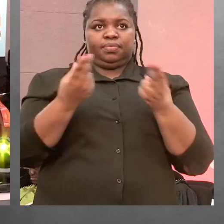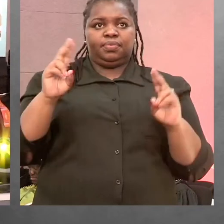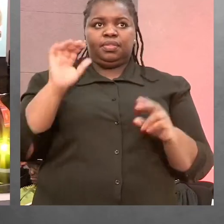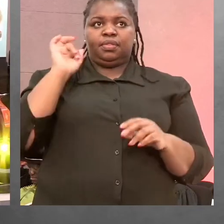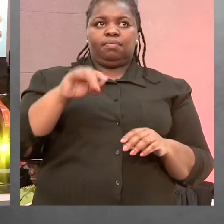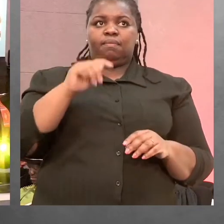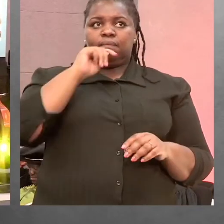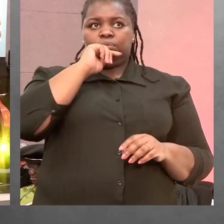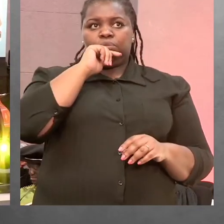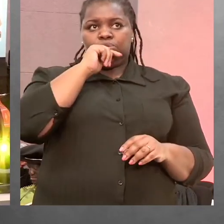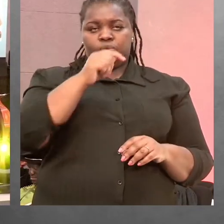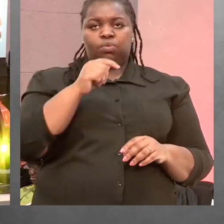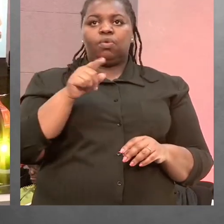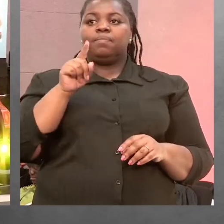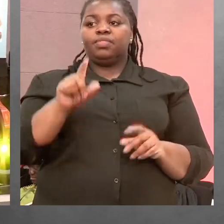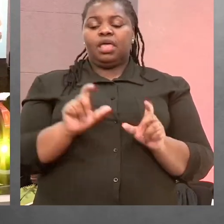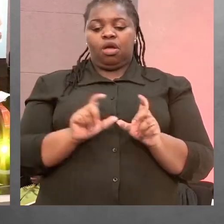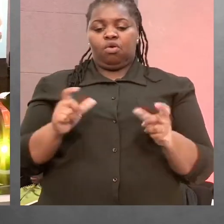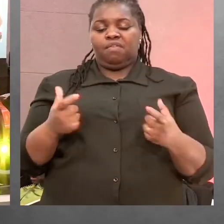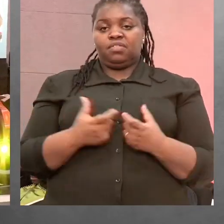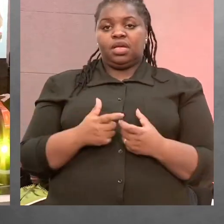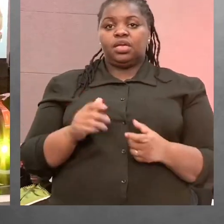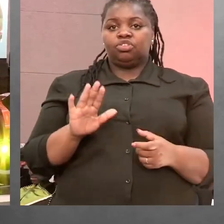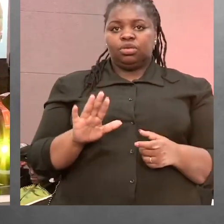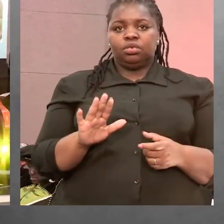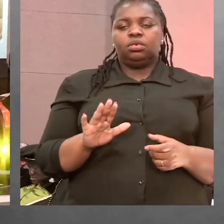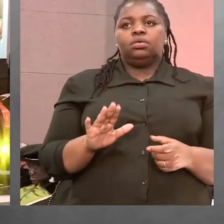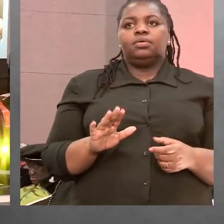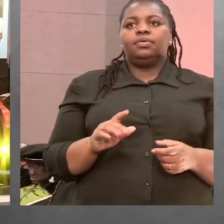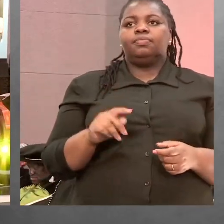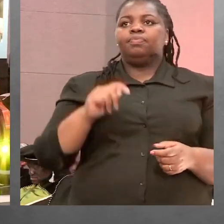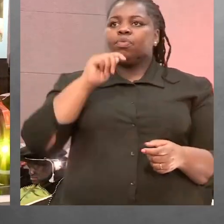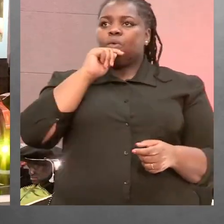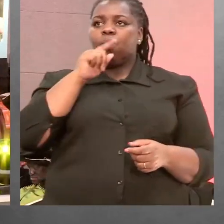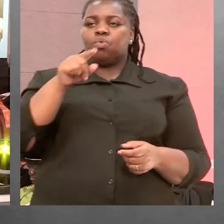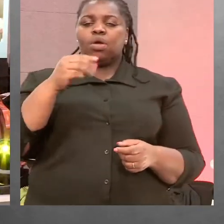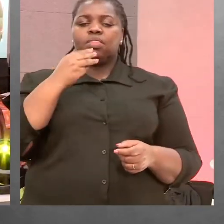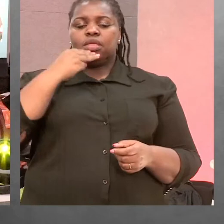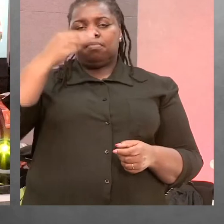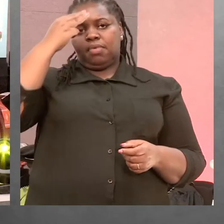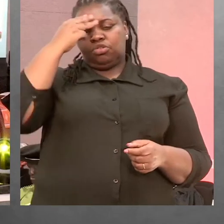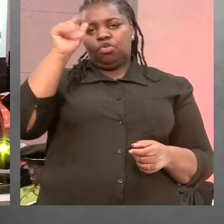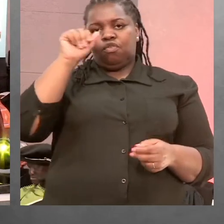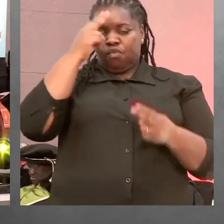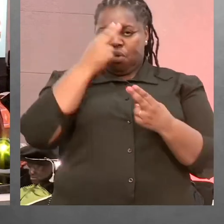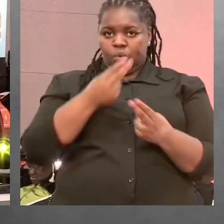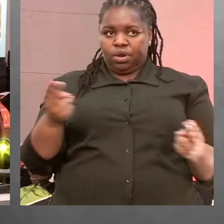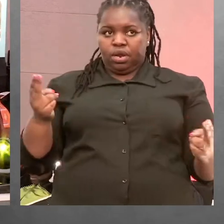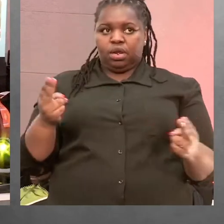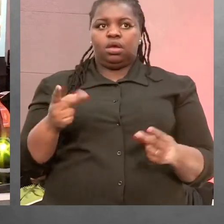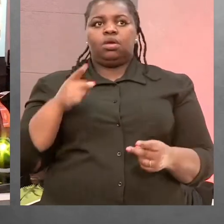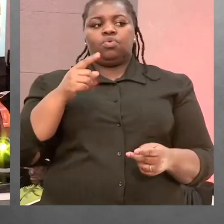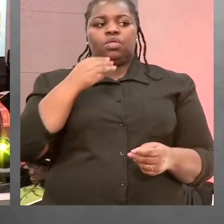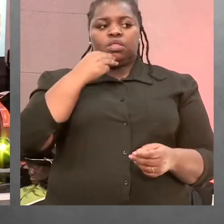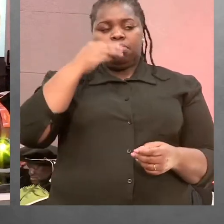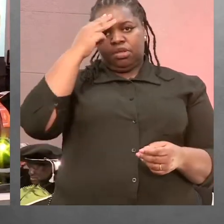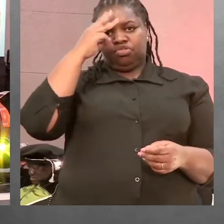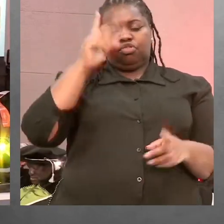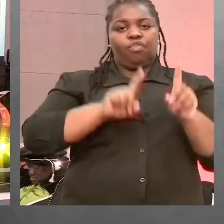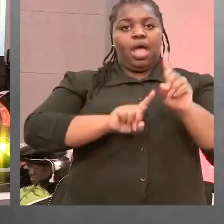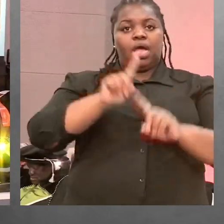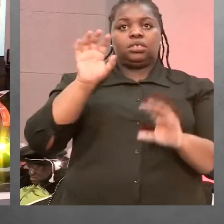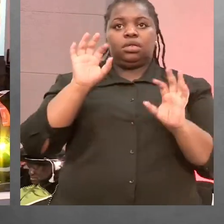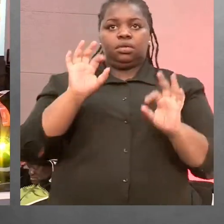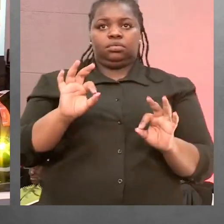Indeed, convocation, to convocation, you are an image of honor. You are an image of excellence,